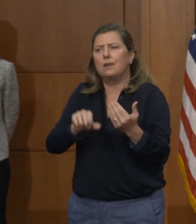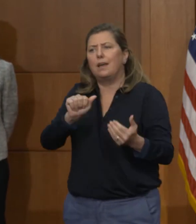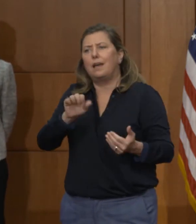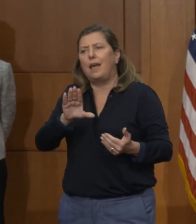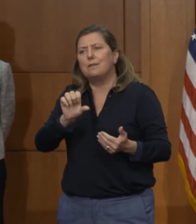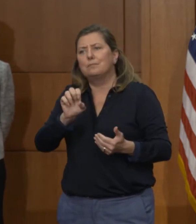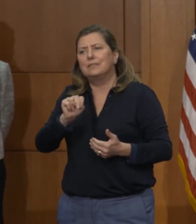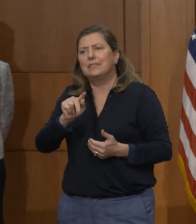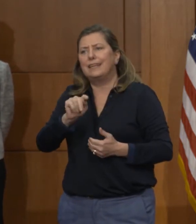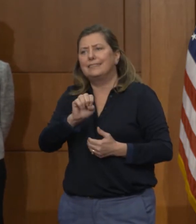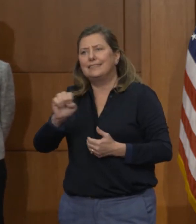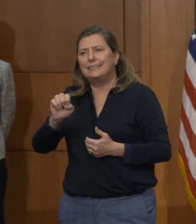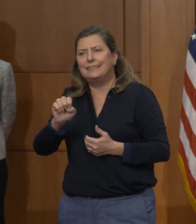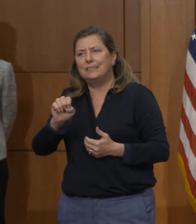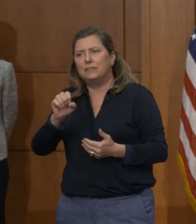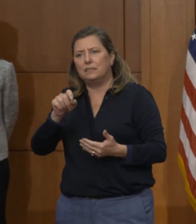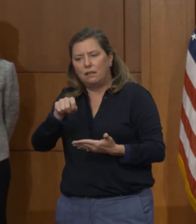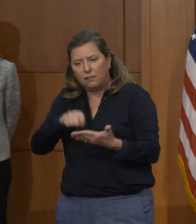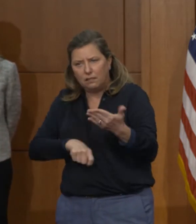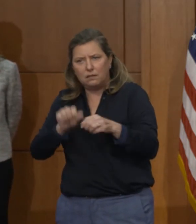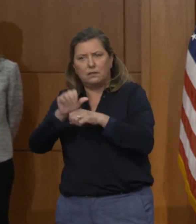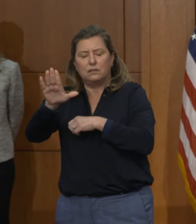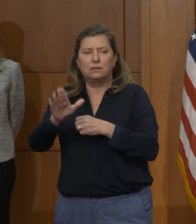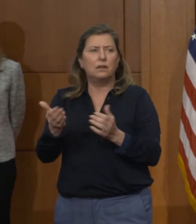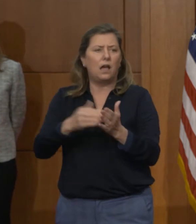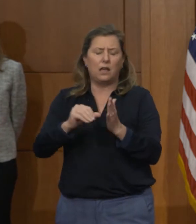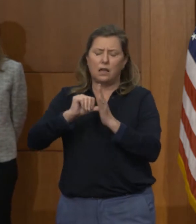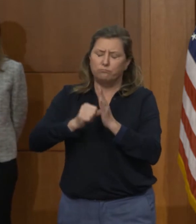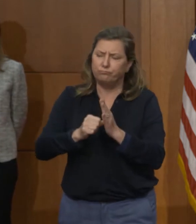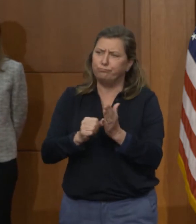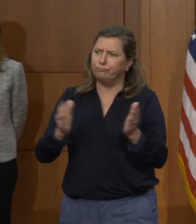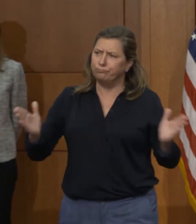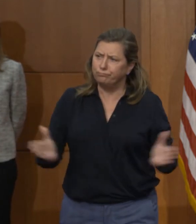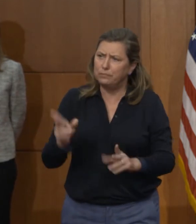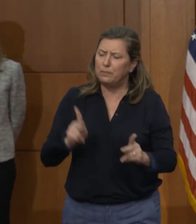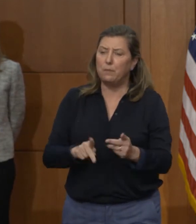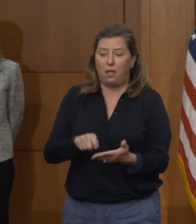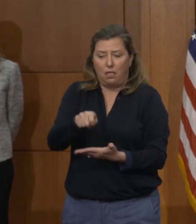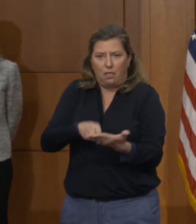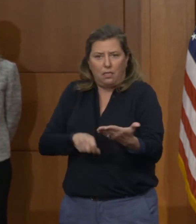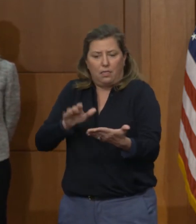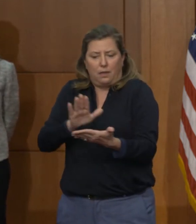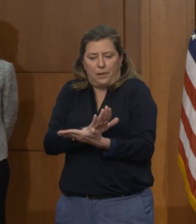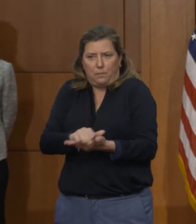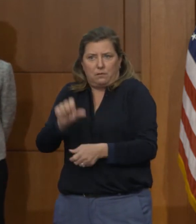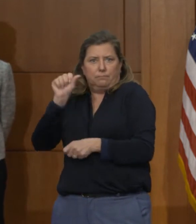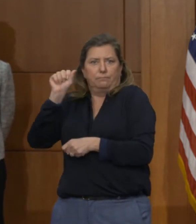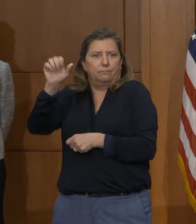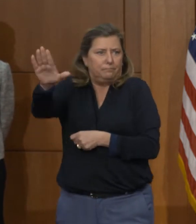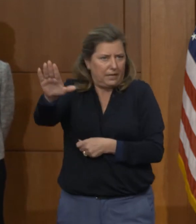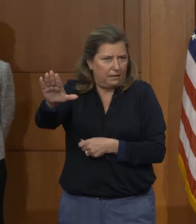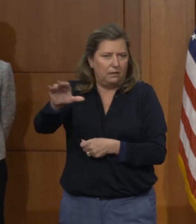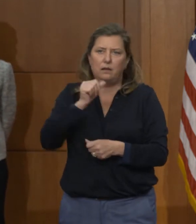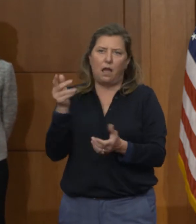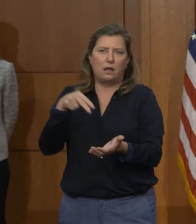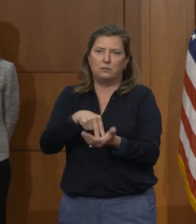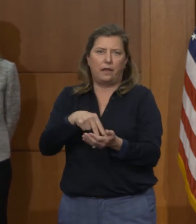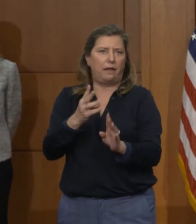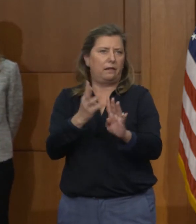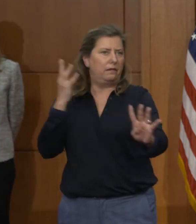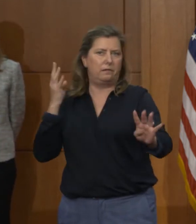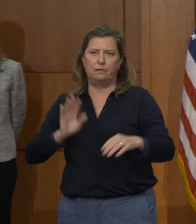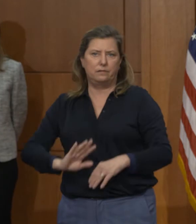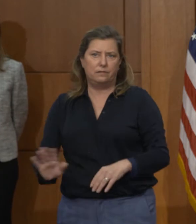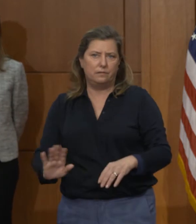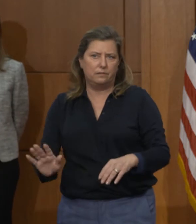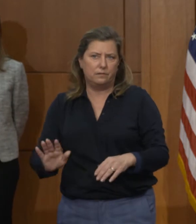by mail. And I'll repeat that. I strongly encourage you to vote absentee by mail. For